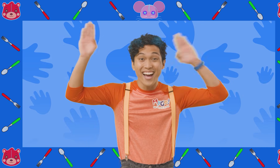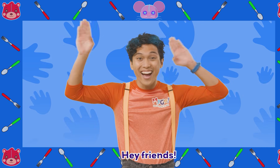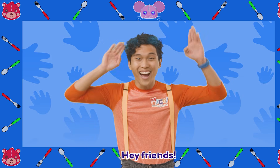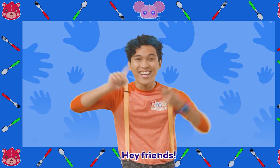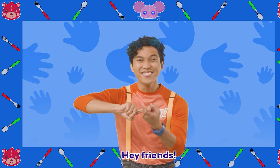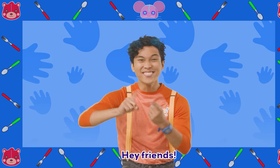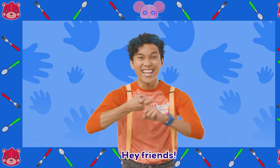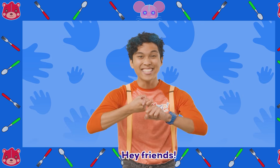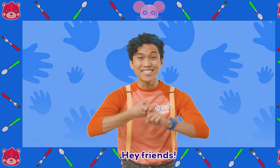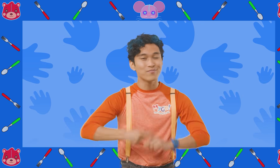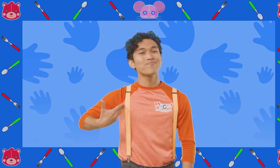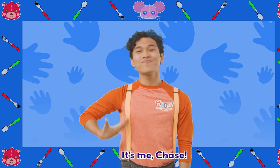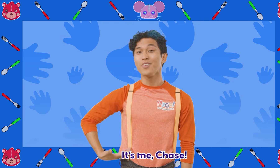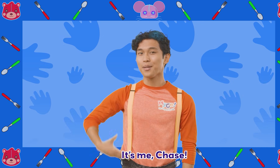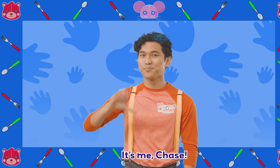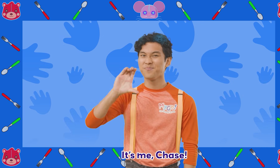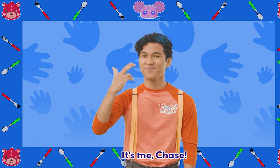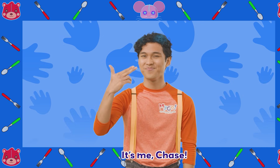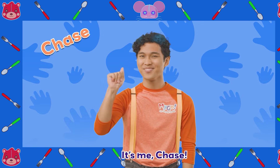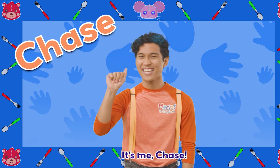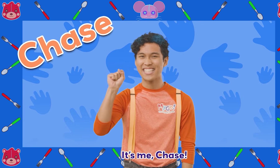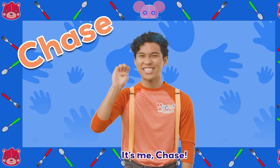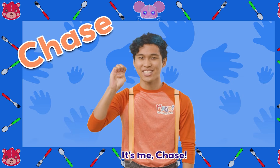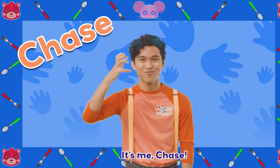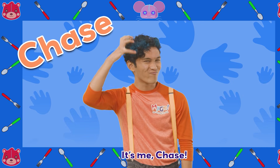Hey friends, it's me, Chase.